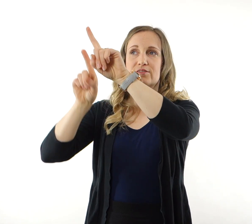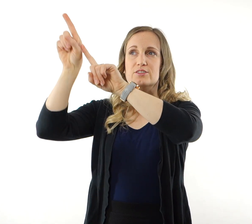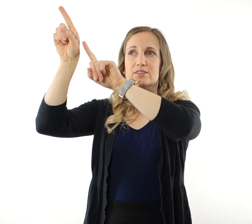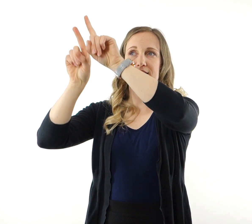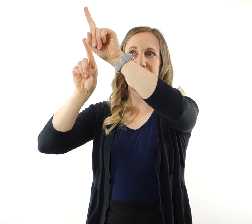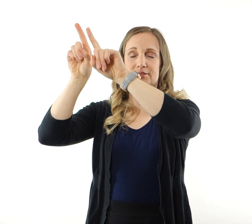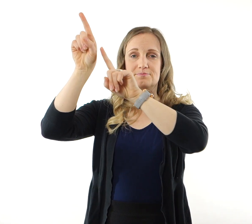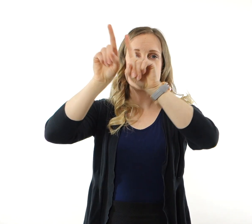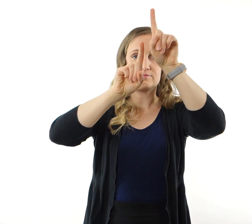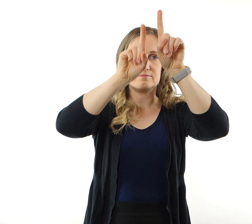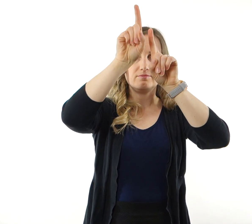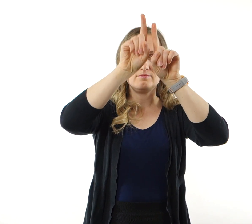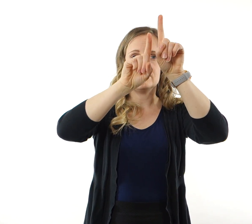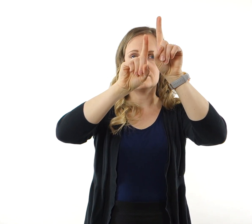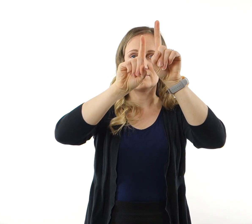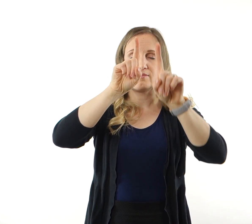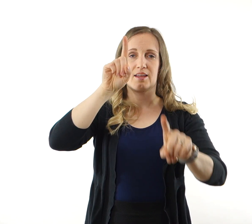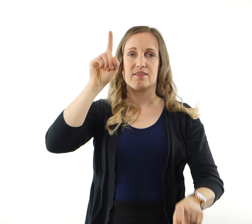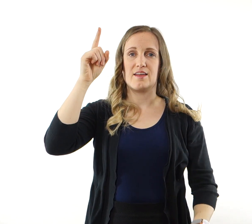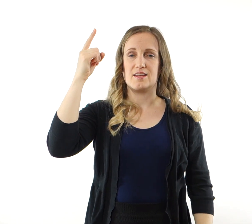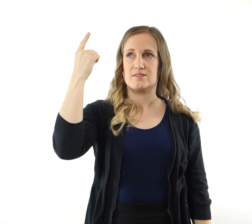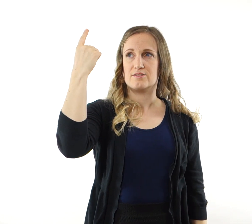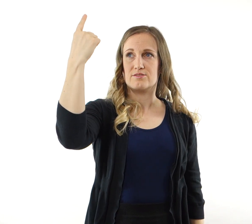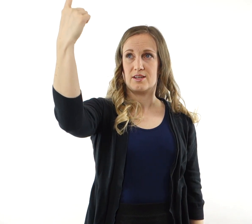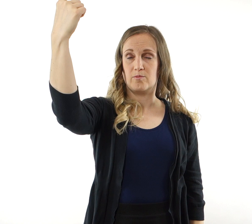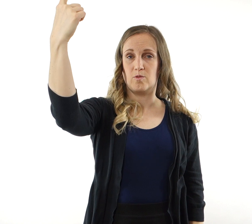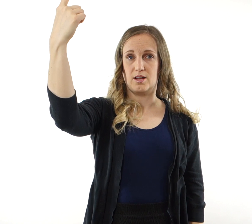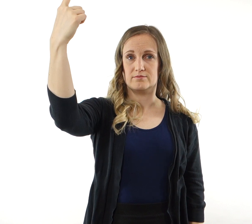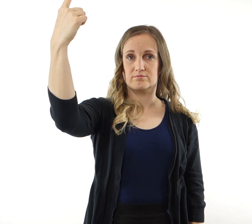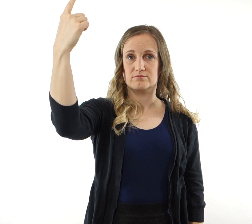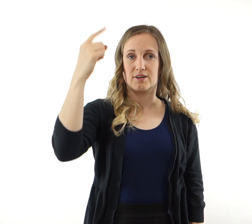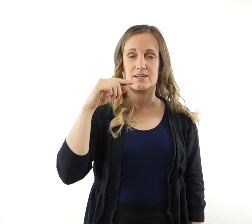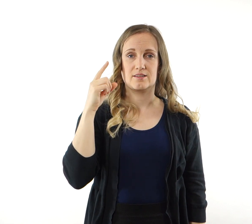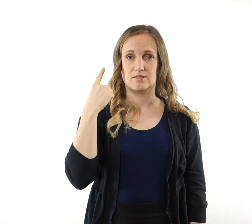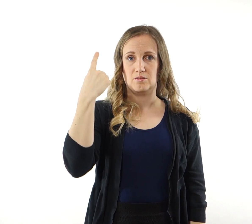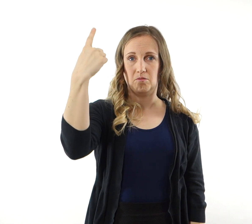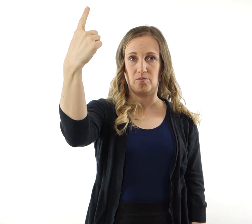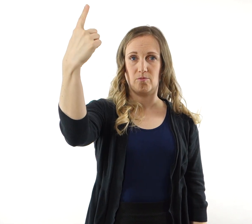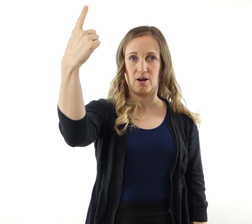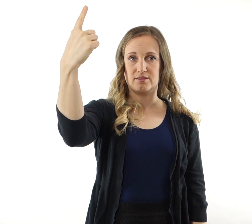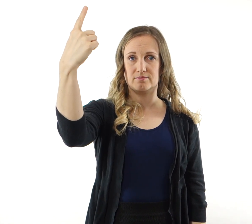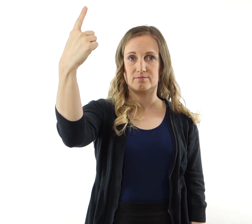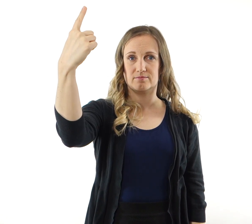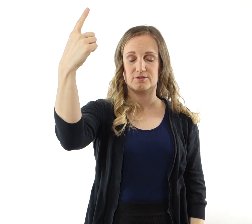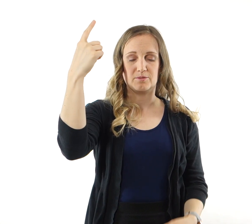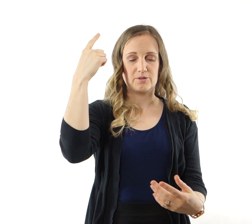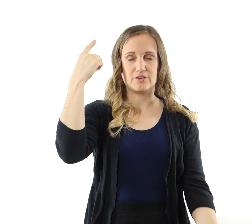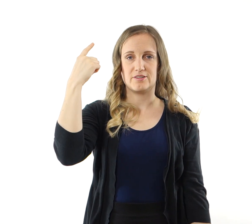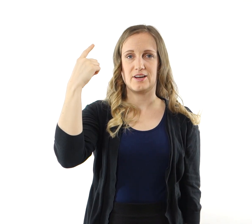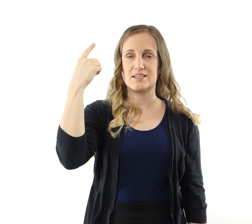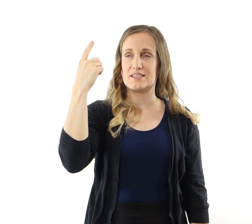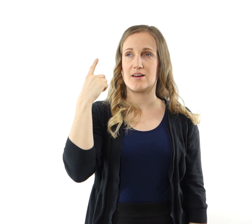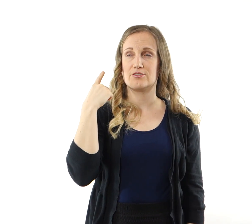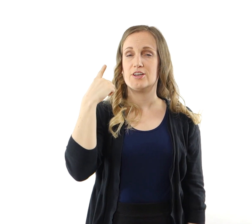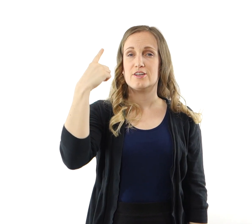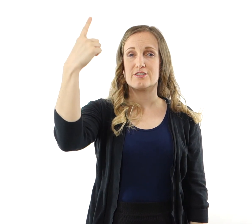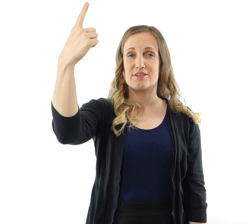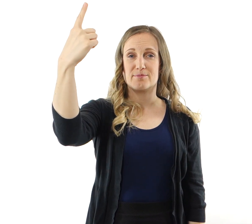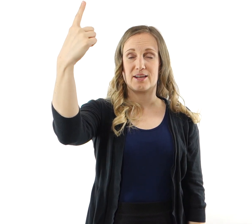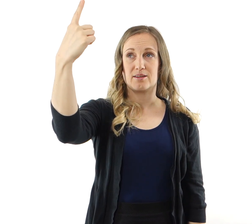go like that, then you say 1, right? 1. So you put your other hand down, your dominant hand will